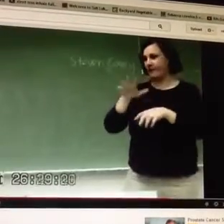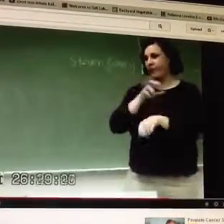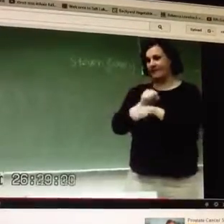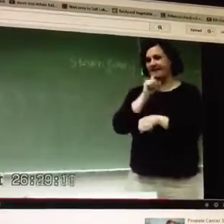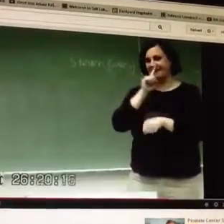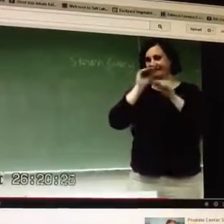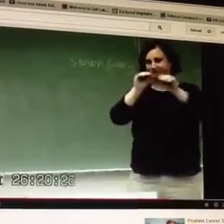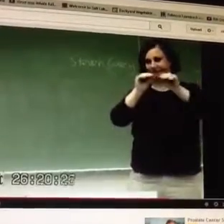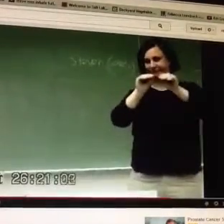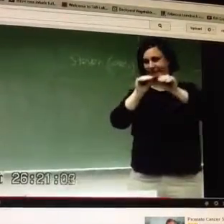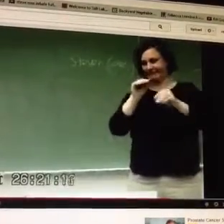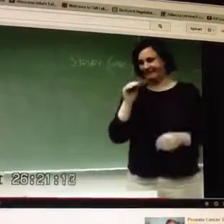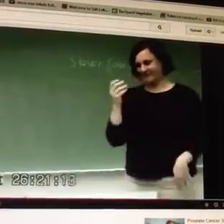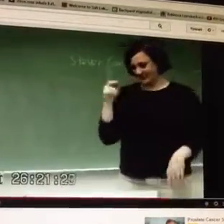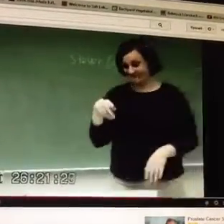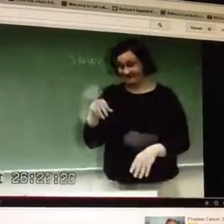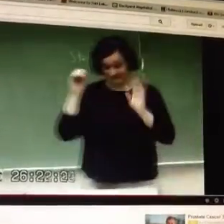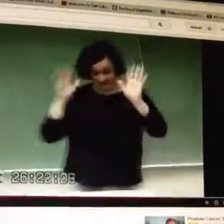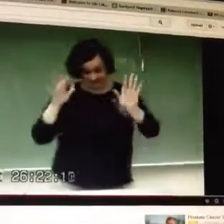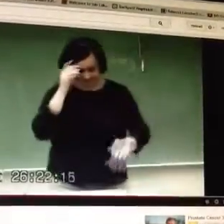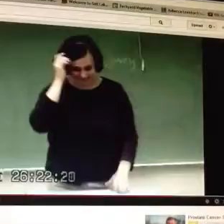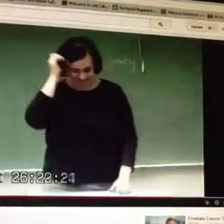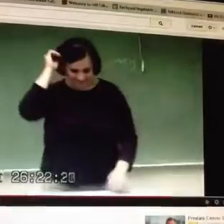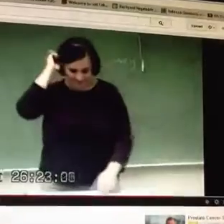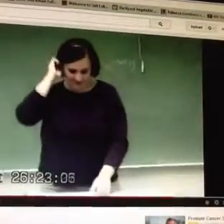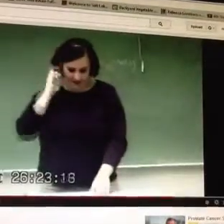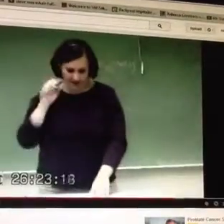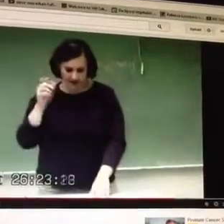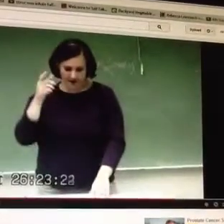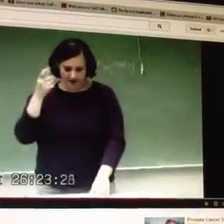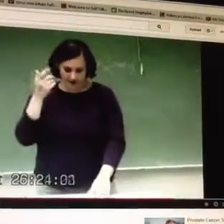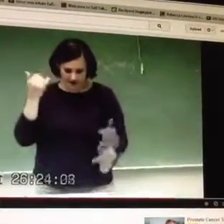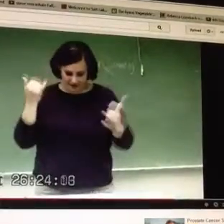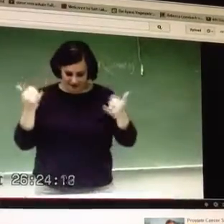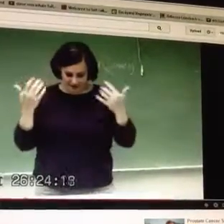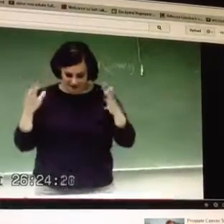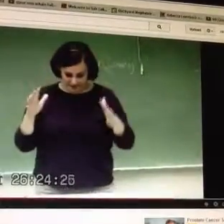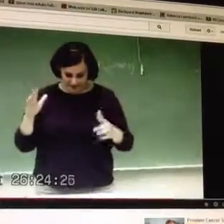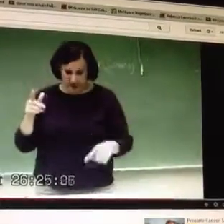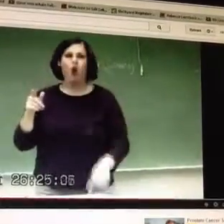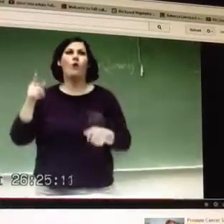before I need to be somewhere, it goes off to remind me so I'm not late.